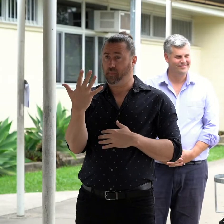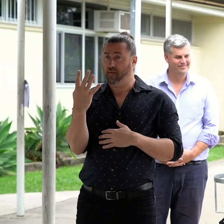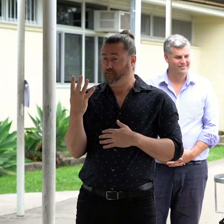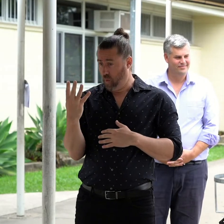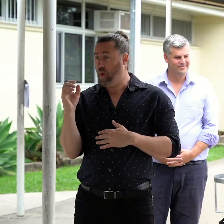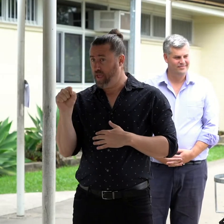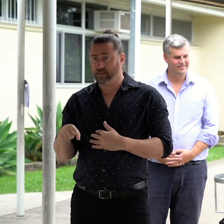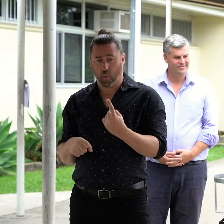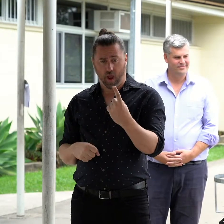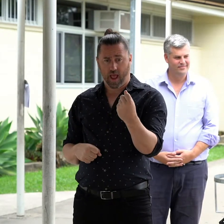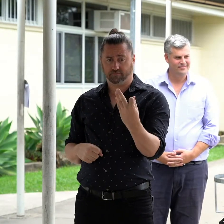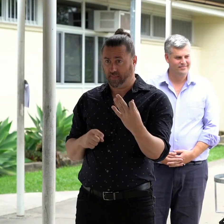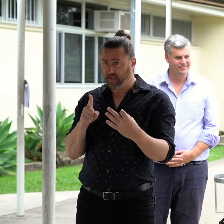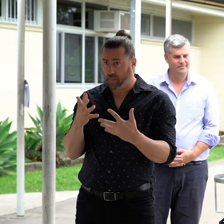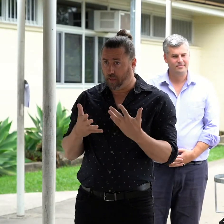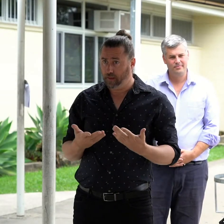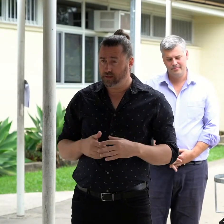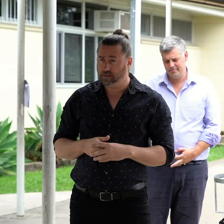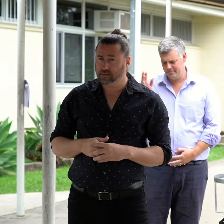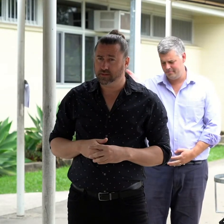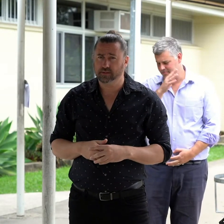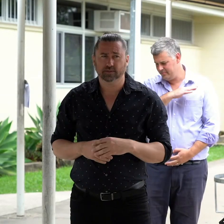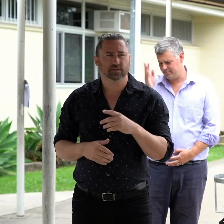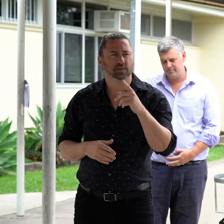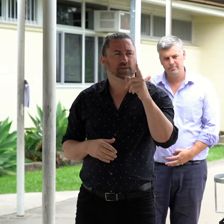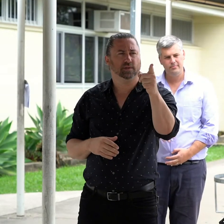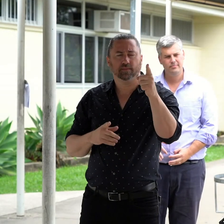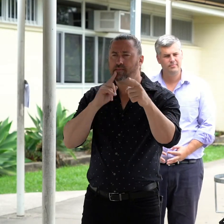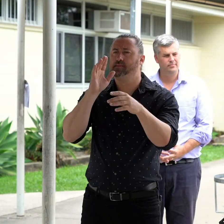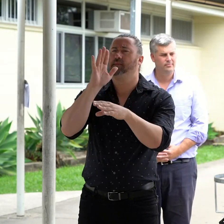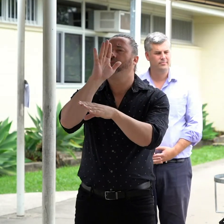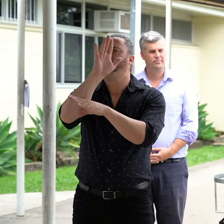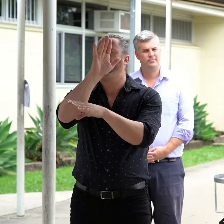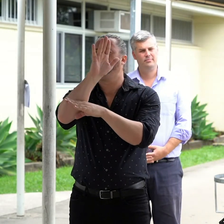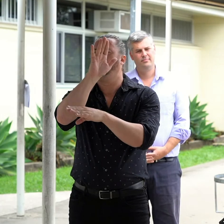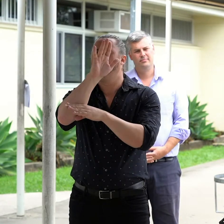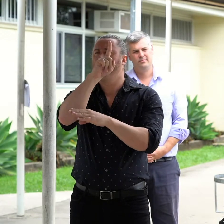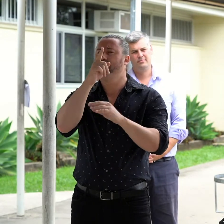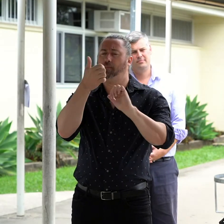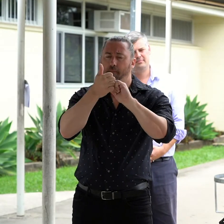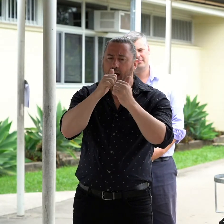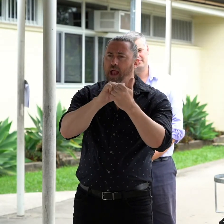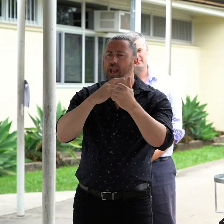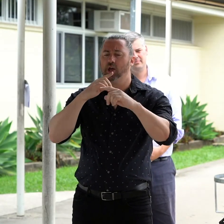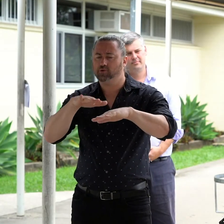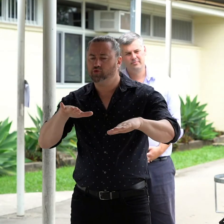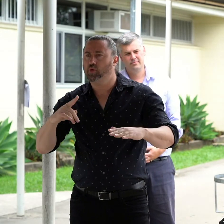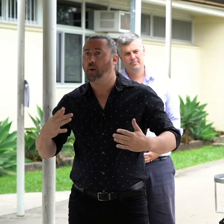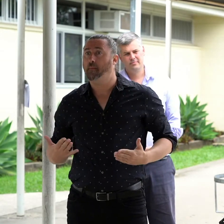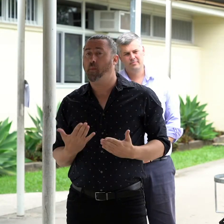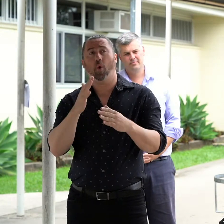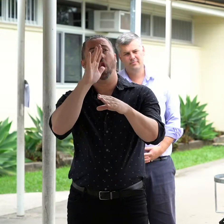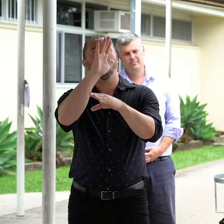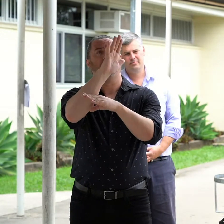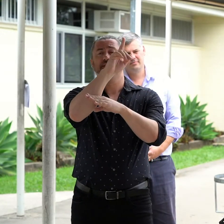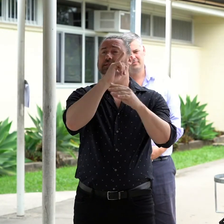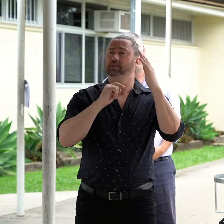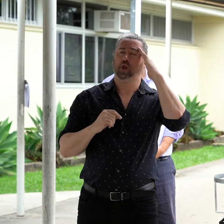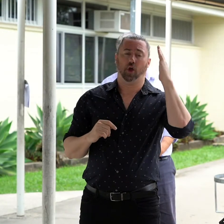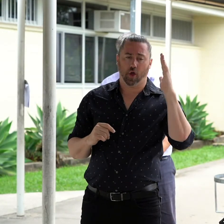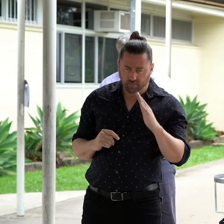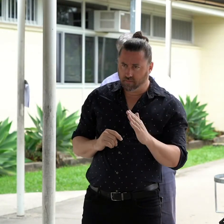we consider that. Minister, why are overseas born spouses and the children of returning Australians born overseas being forced to stay in hotel